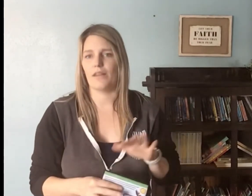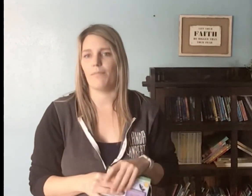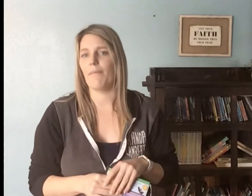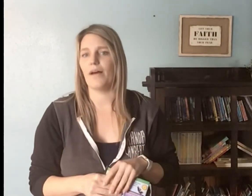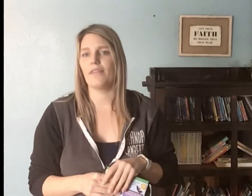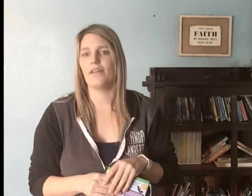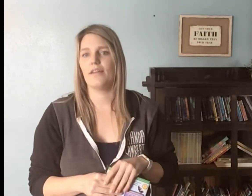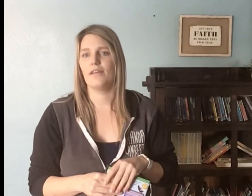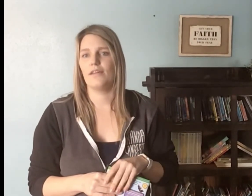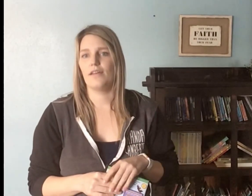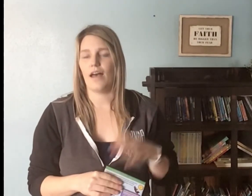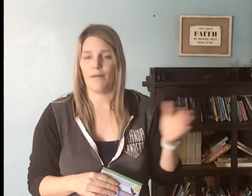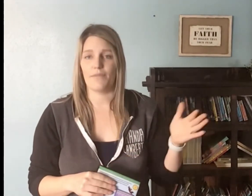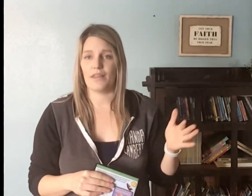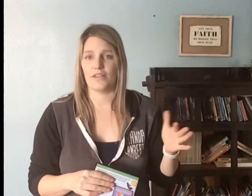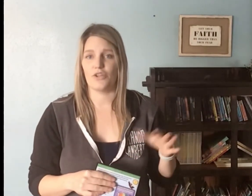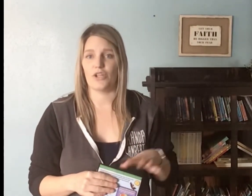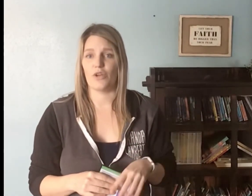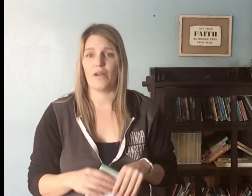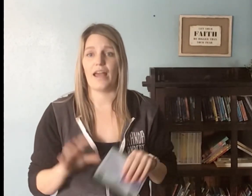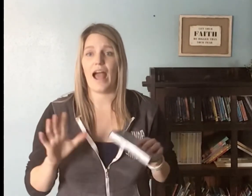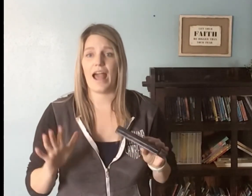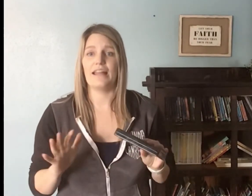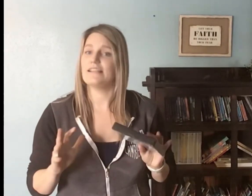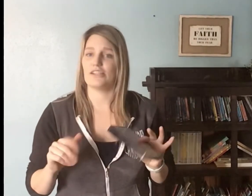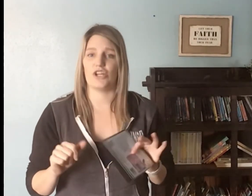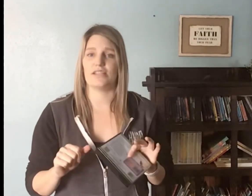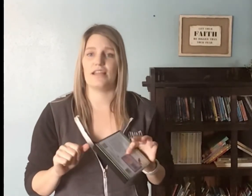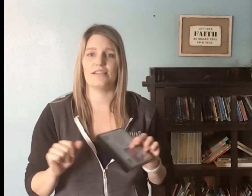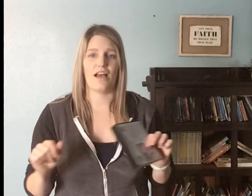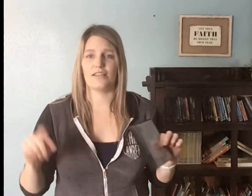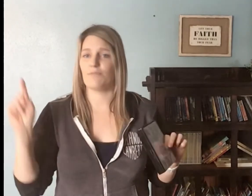month-by-month thing that you can do. And I highly suggest it. It's an awesome thing to